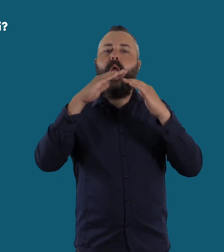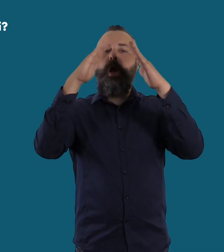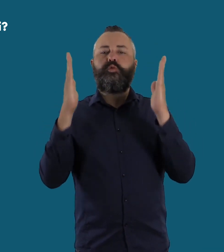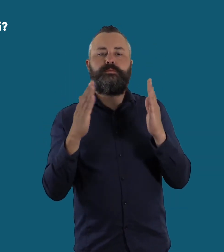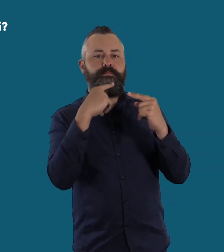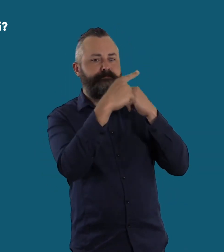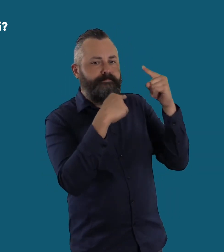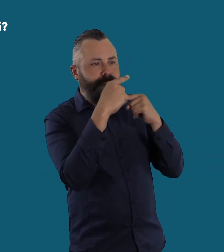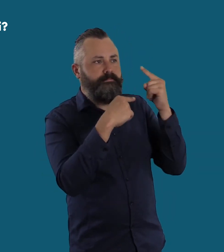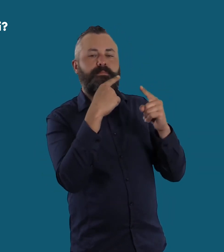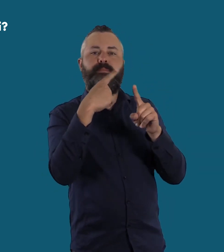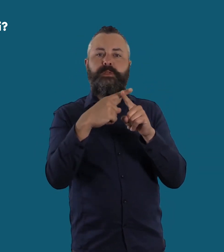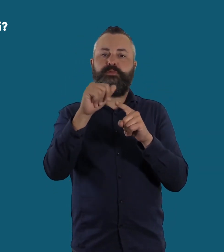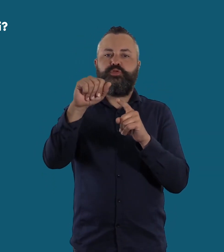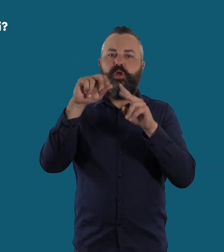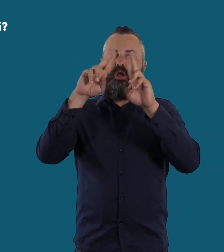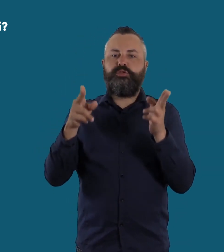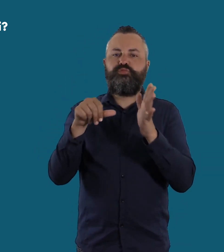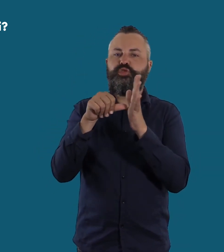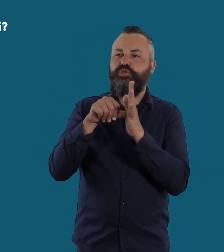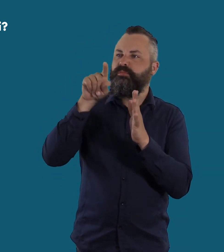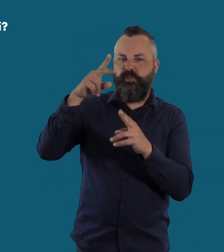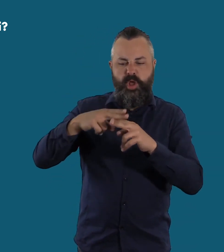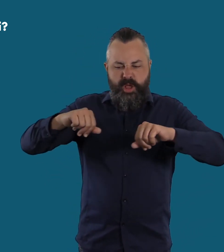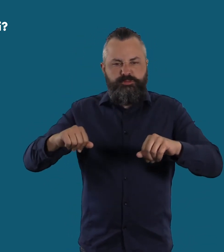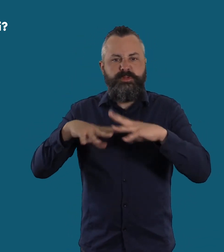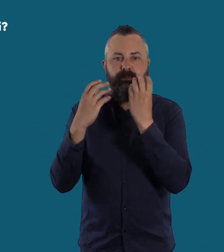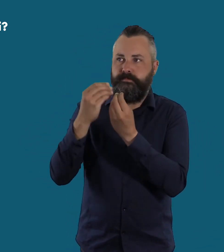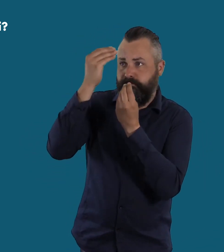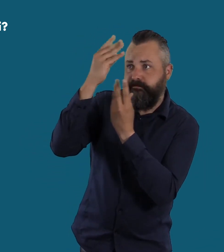contact your landlord and your contents insurance company as soon as possible.